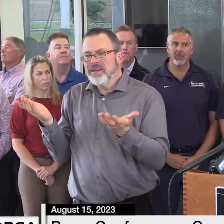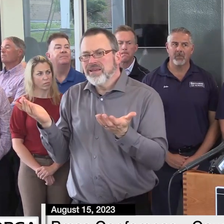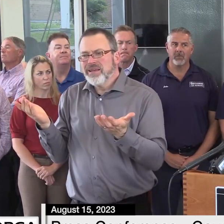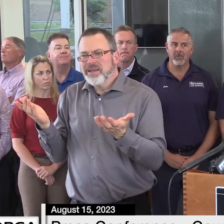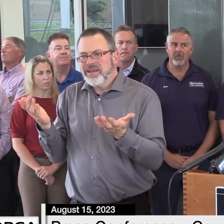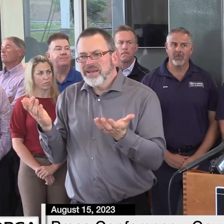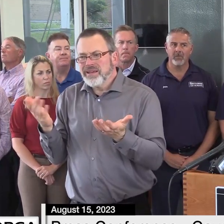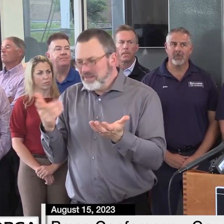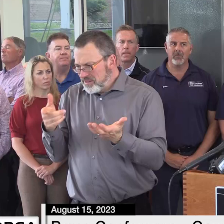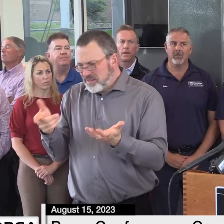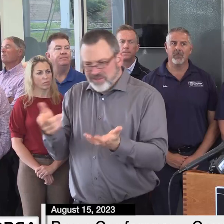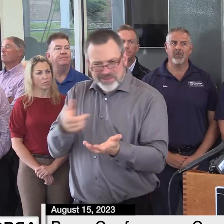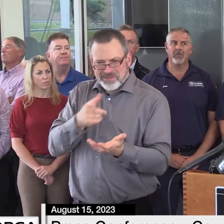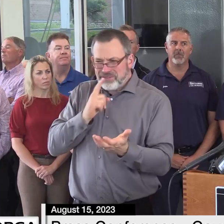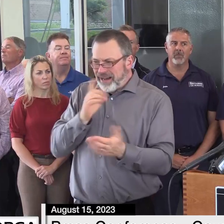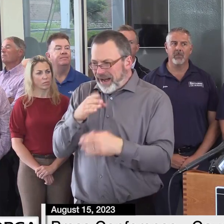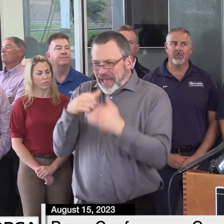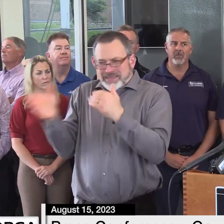The nature of it is that